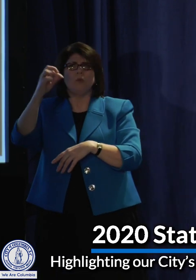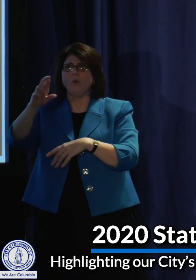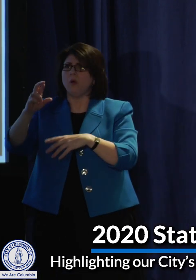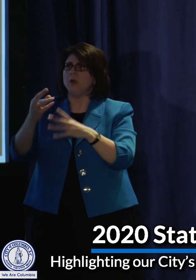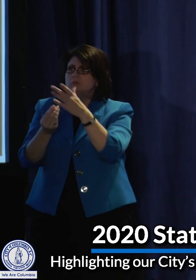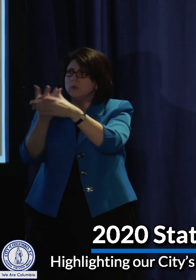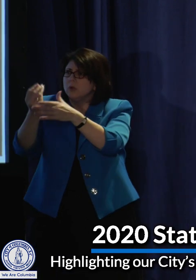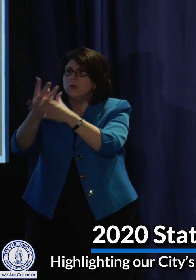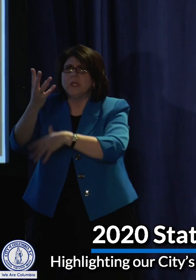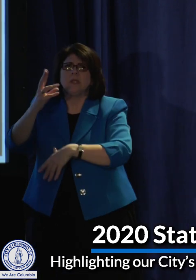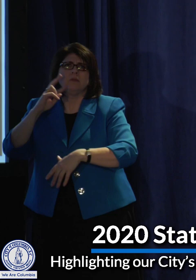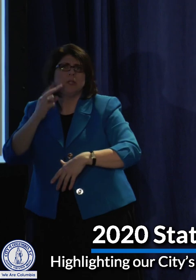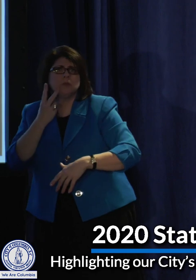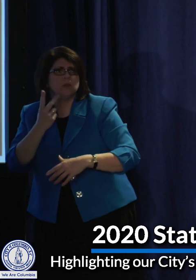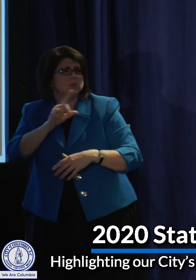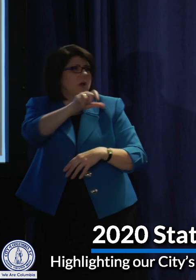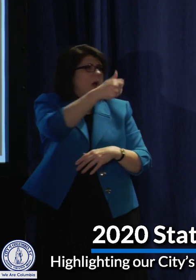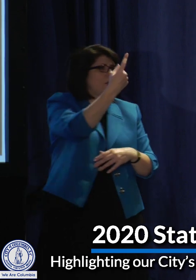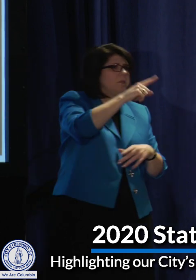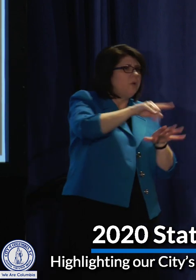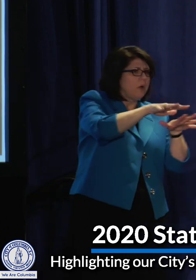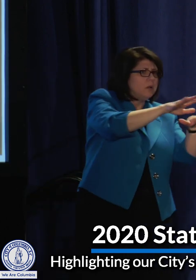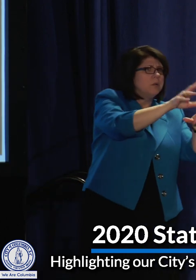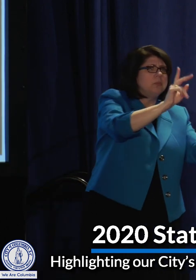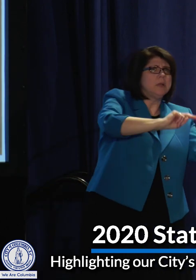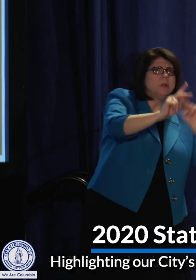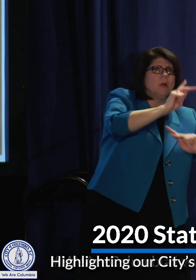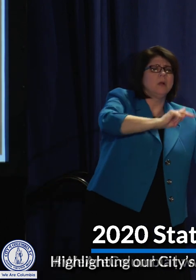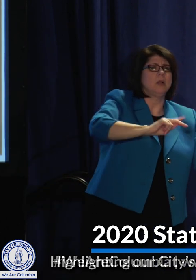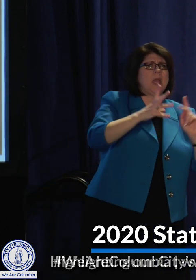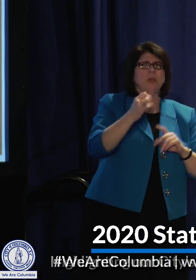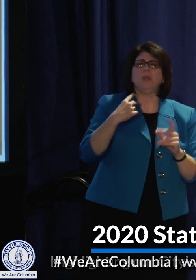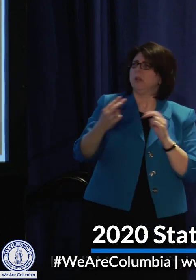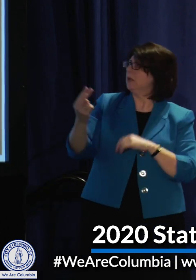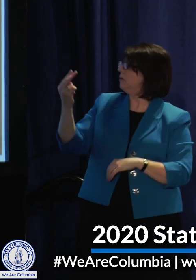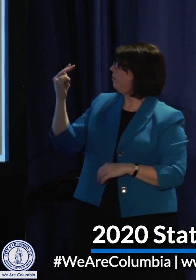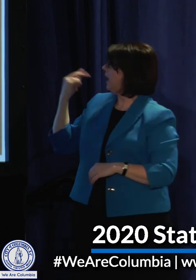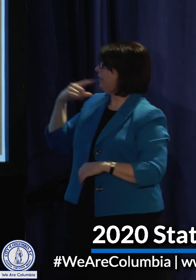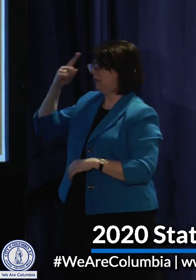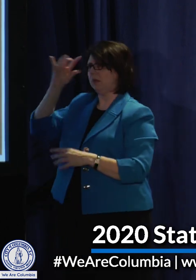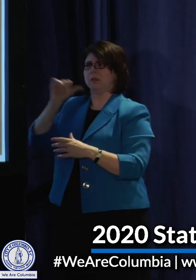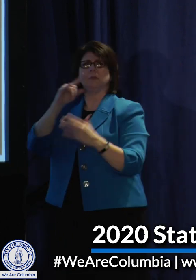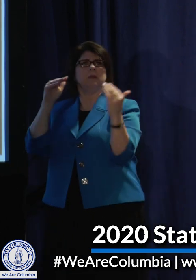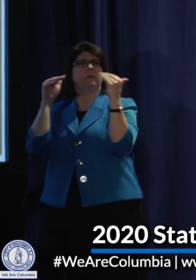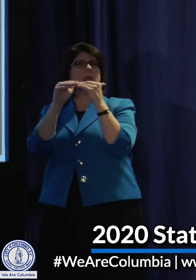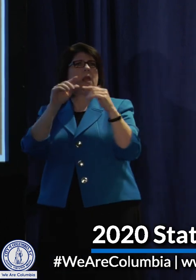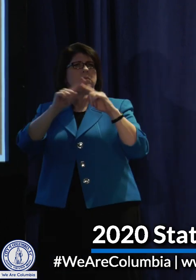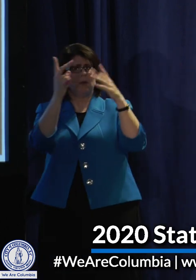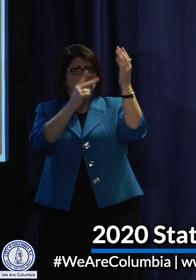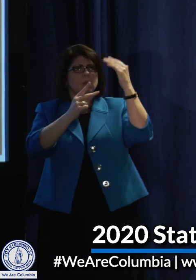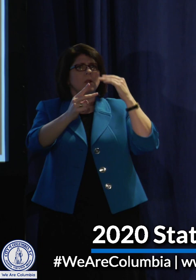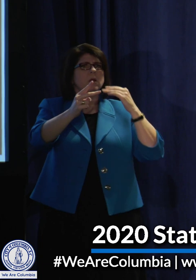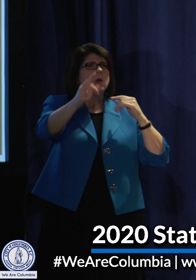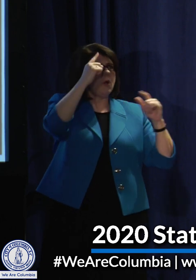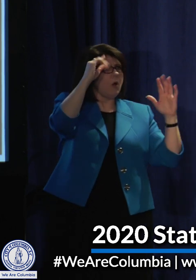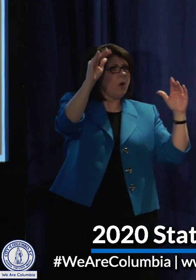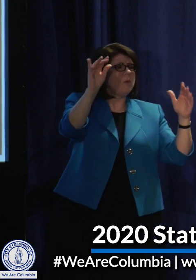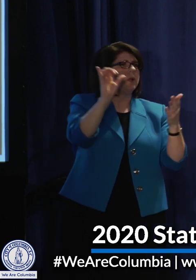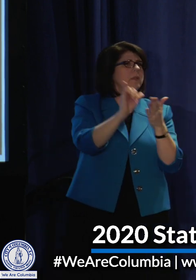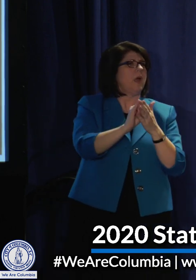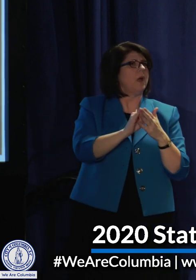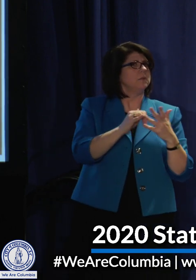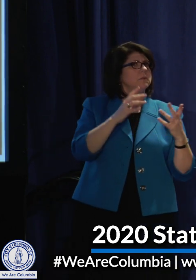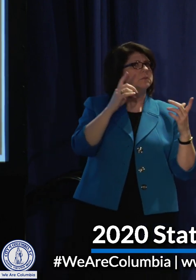we think we're still there, in a past that was small and unfair, where justice might have been the queen of virtues, but someone kept